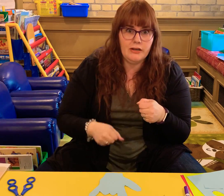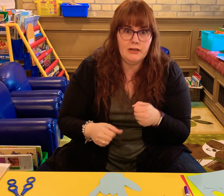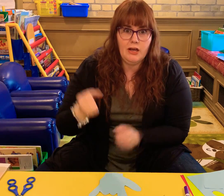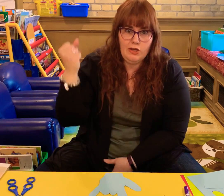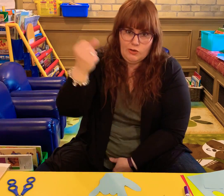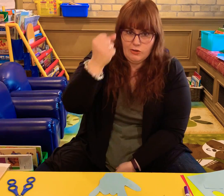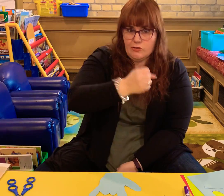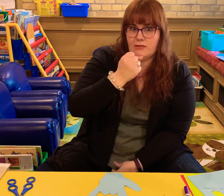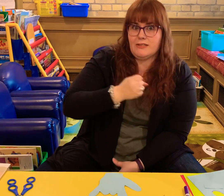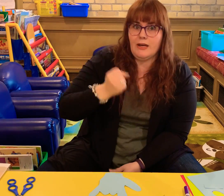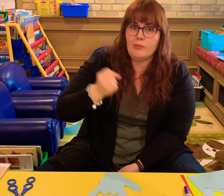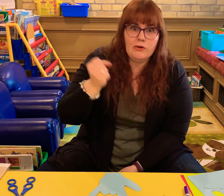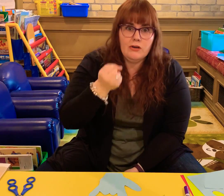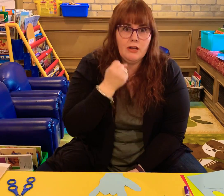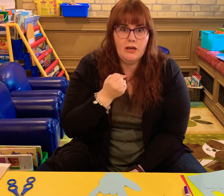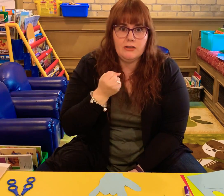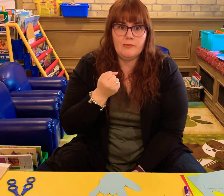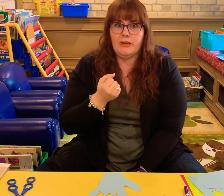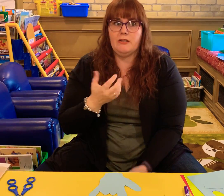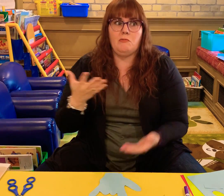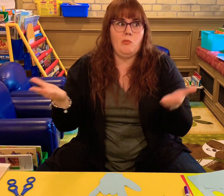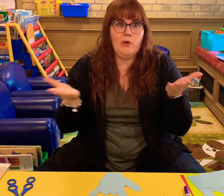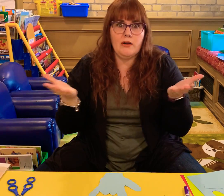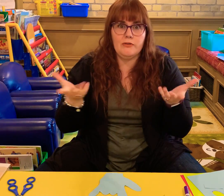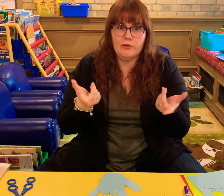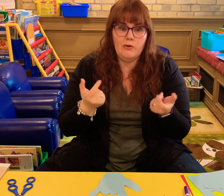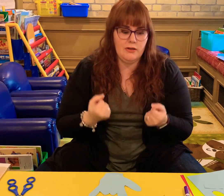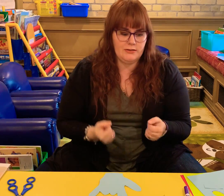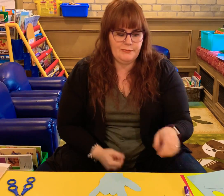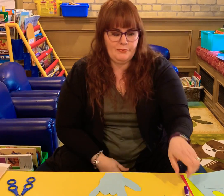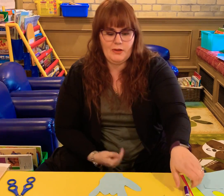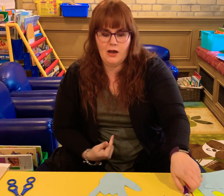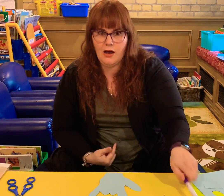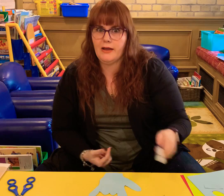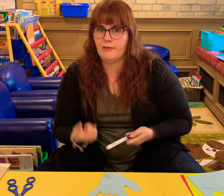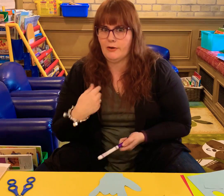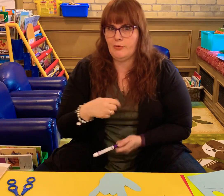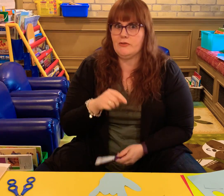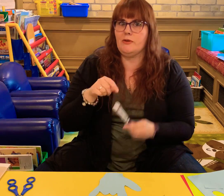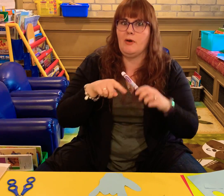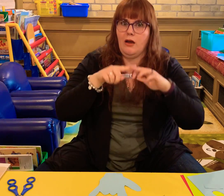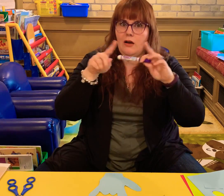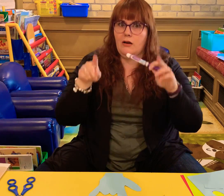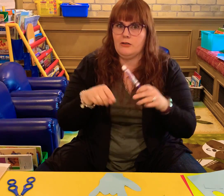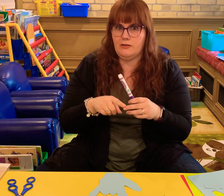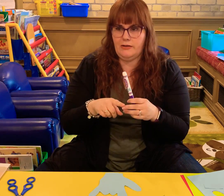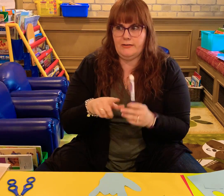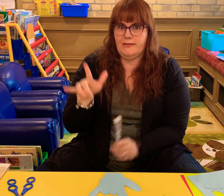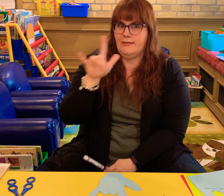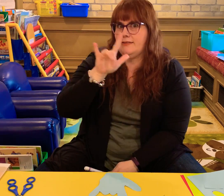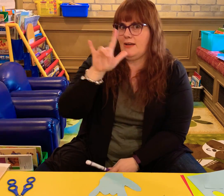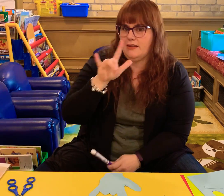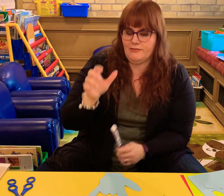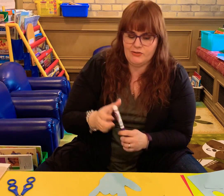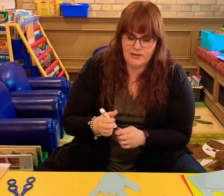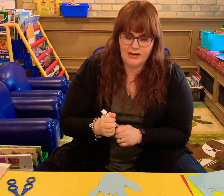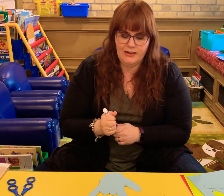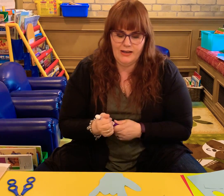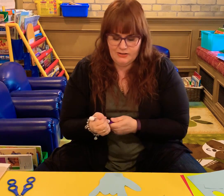it. You could use a stamper to make it whatever you want. I'm going to put some hearts on it since it's an I love you sign so